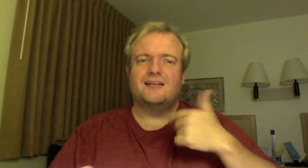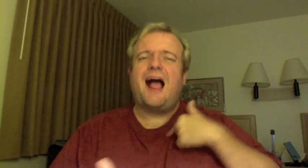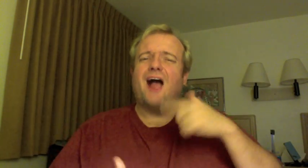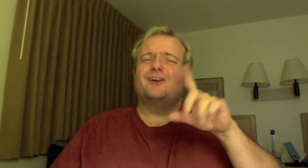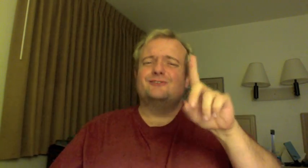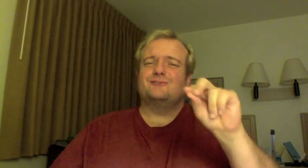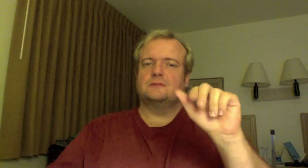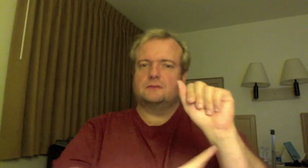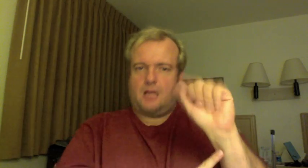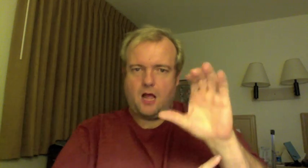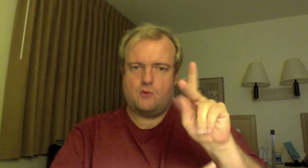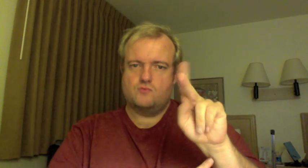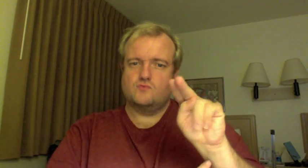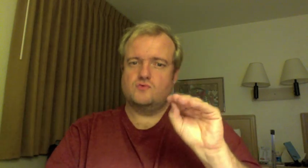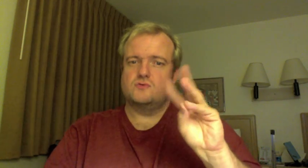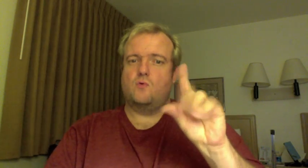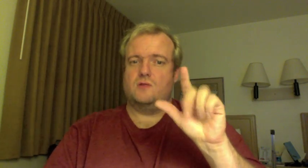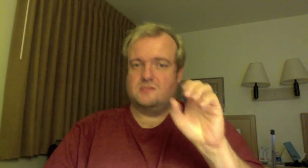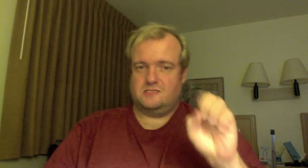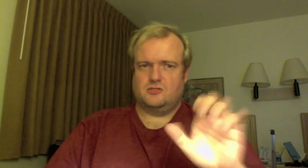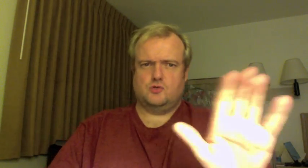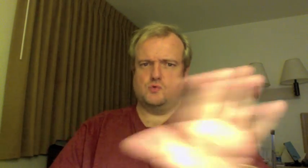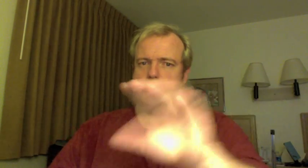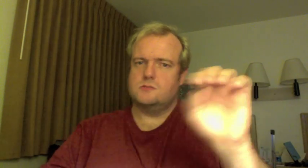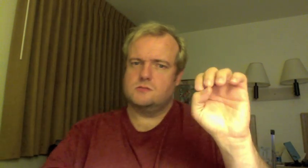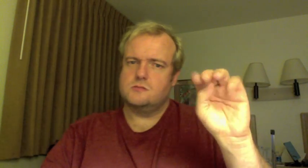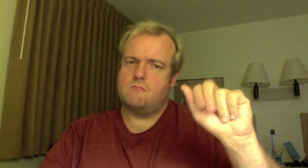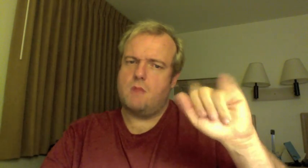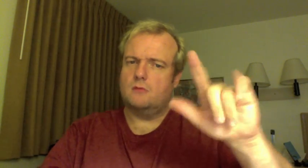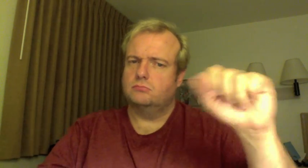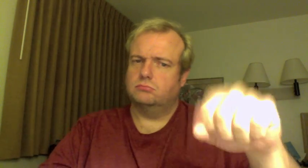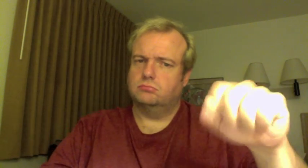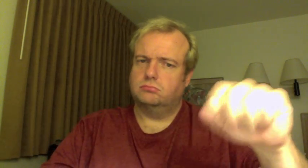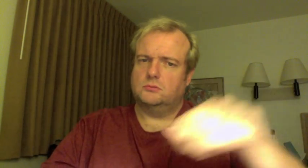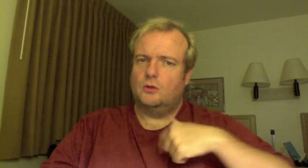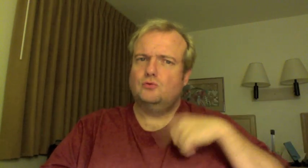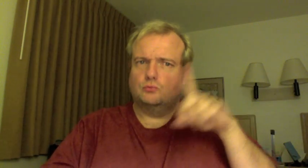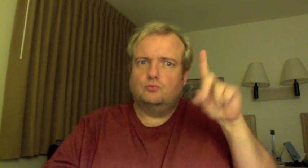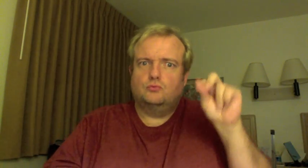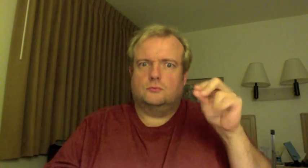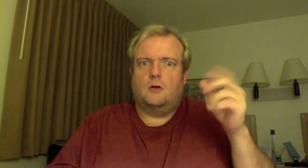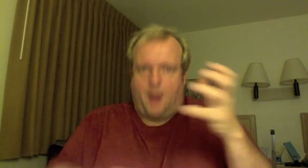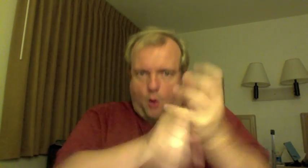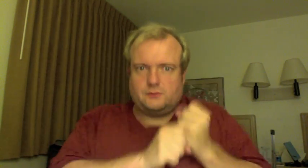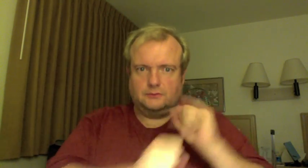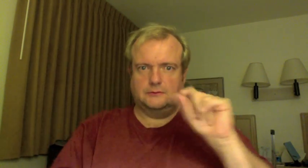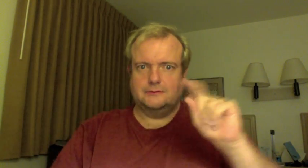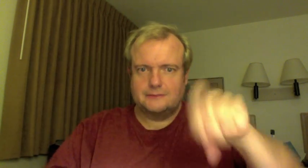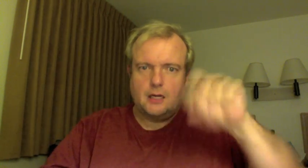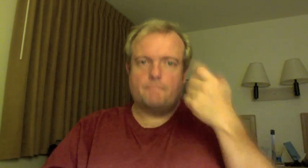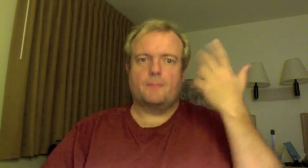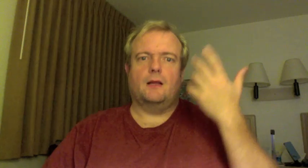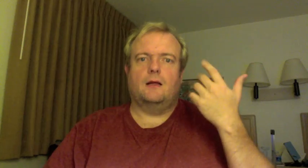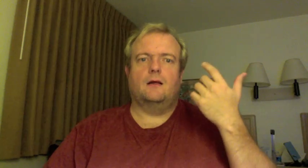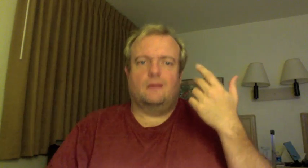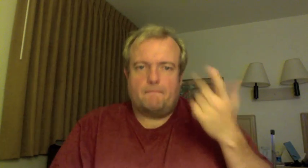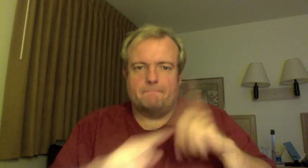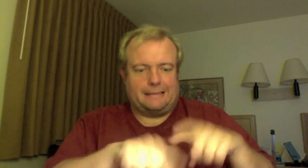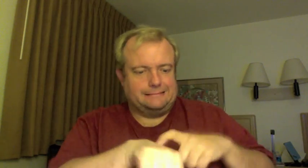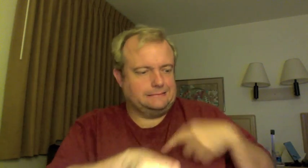But this revolutionary design places unusual demands on the beams. The beams must physically twist and curve as it